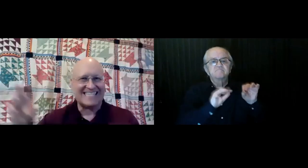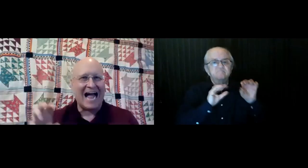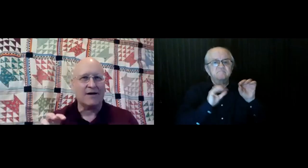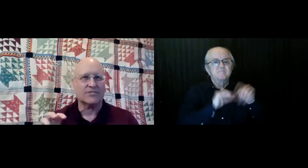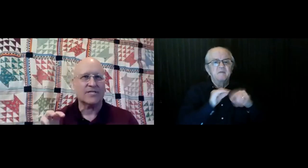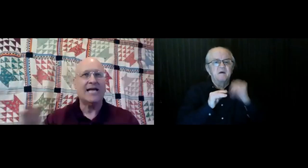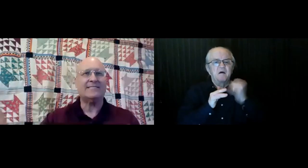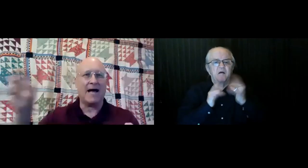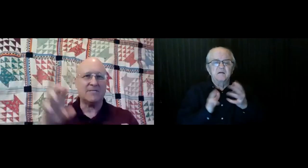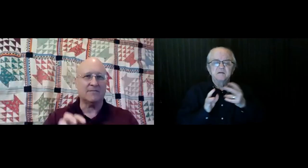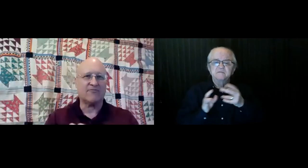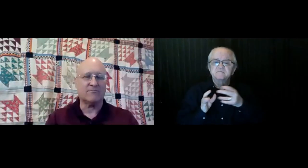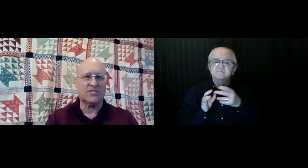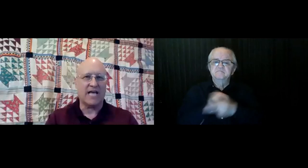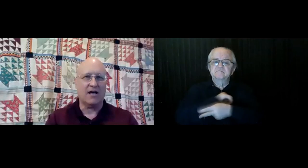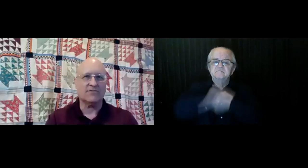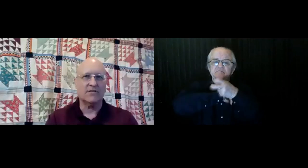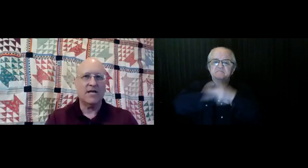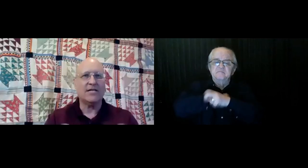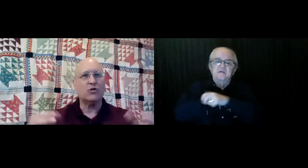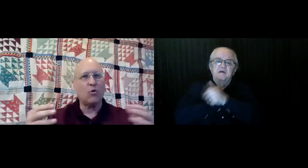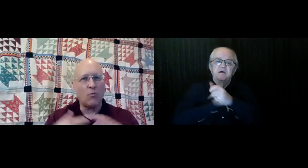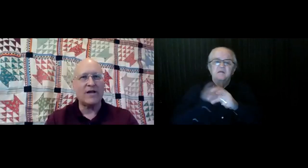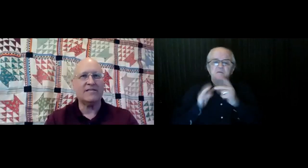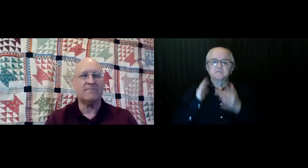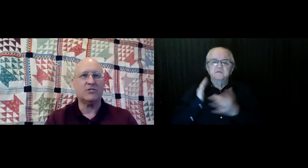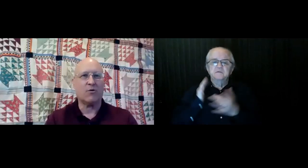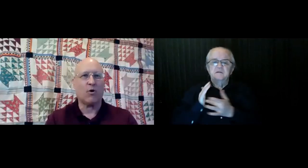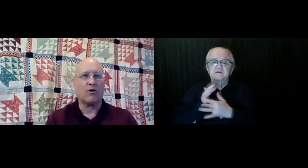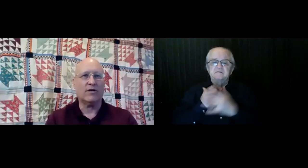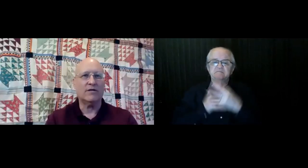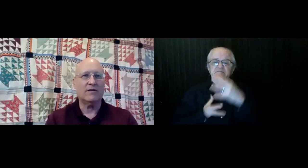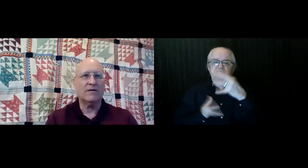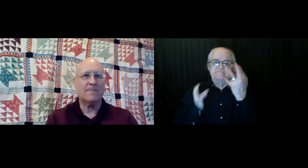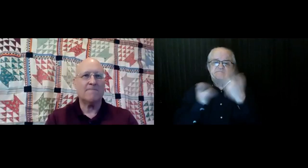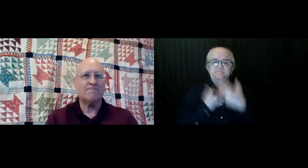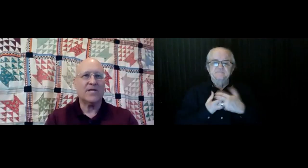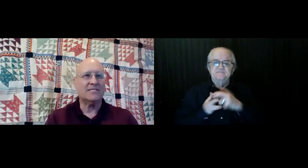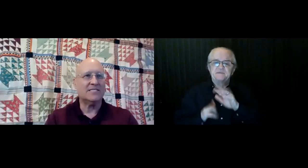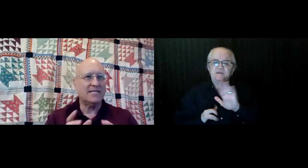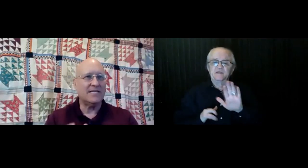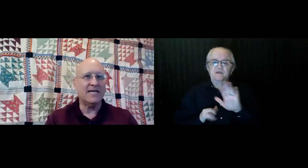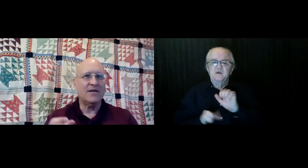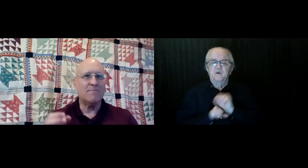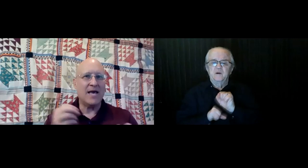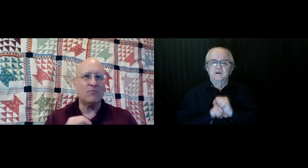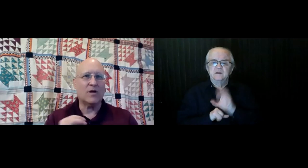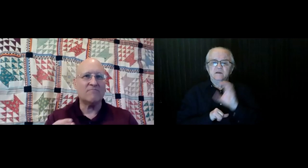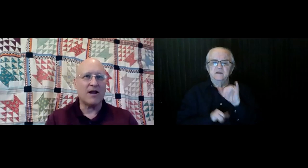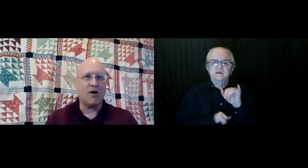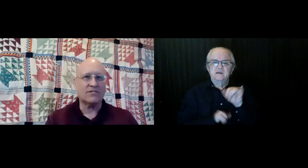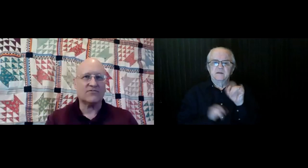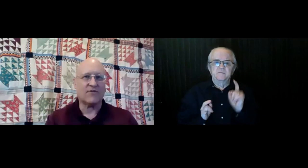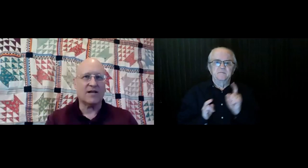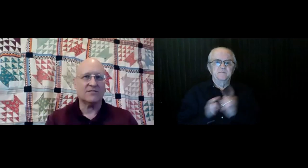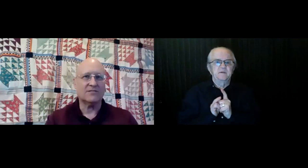people's styles and adopted them for themselves and incorporated them into their work. And Cindy met one of